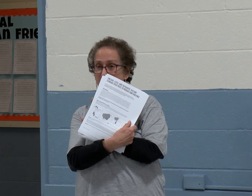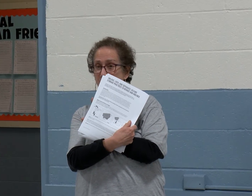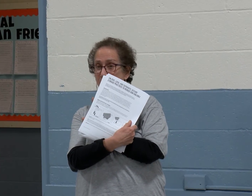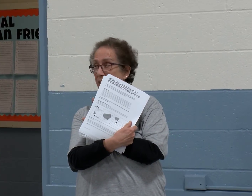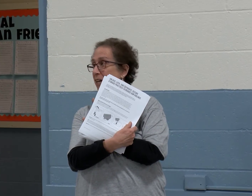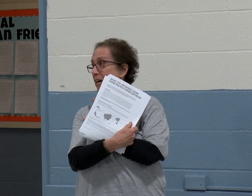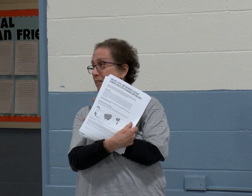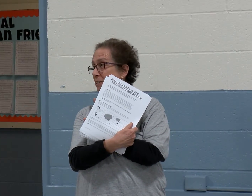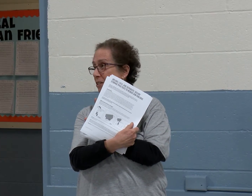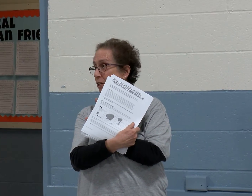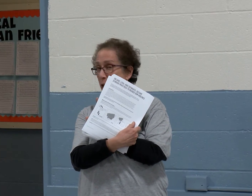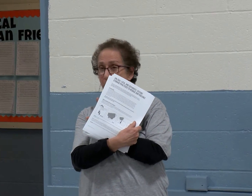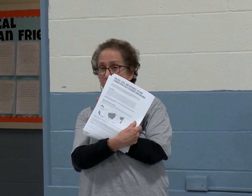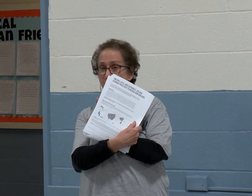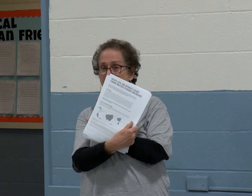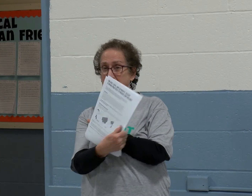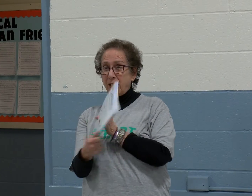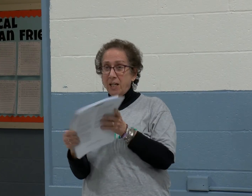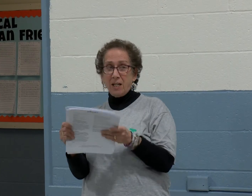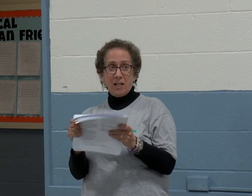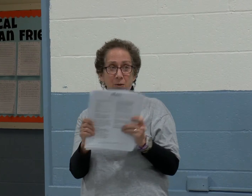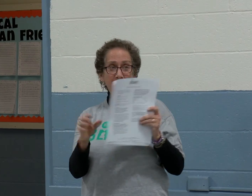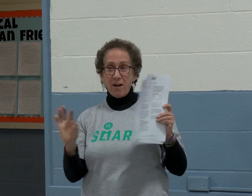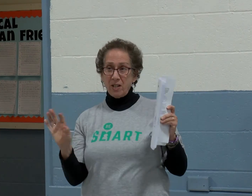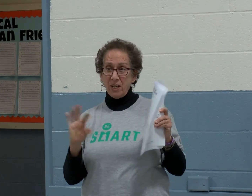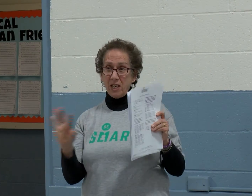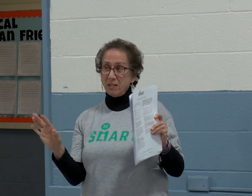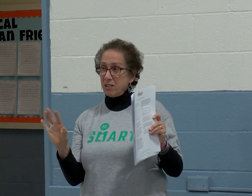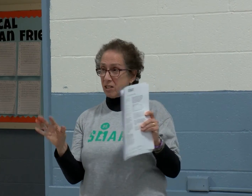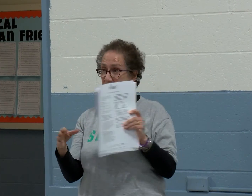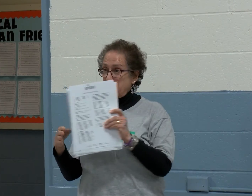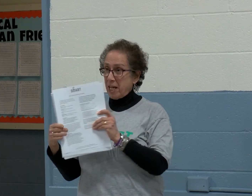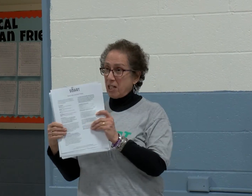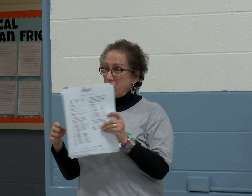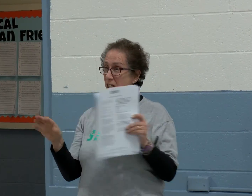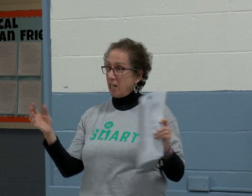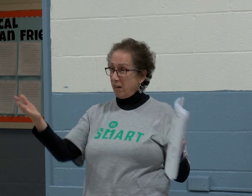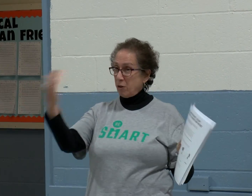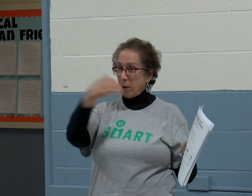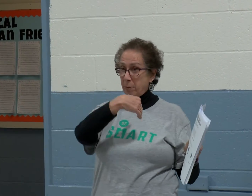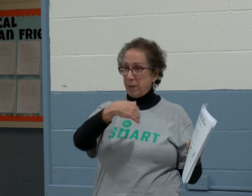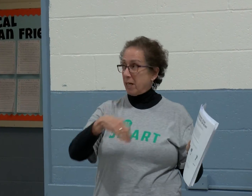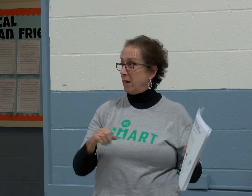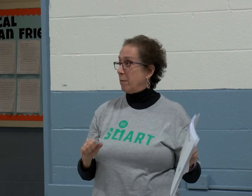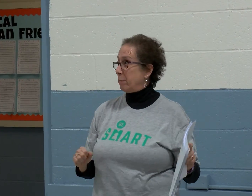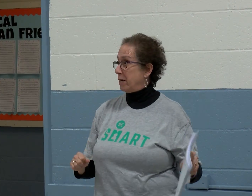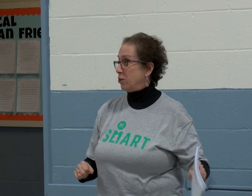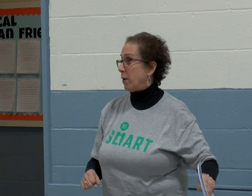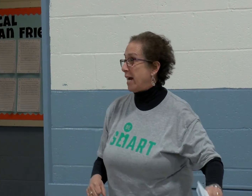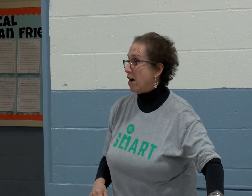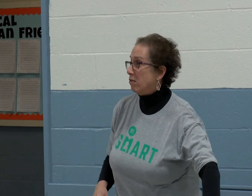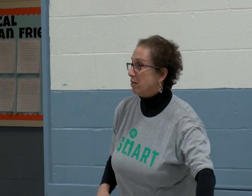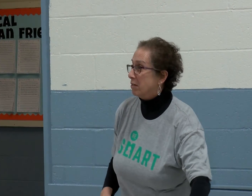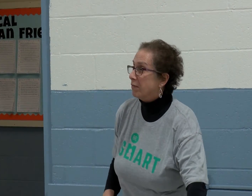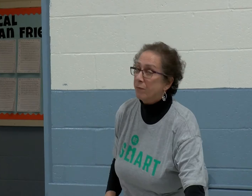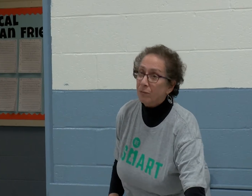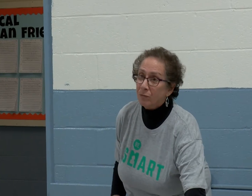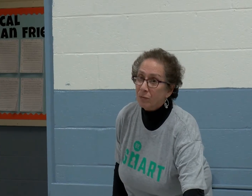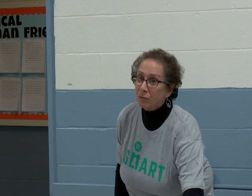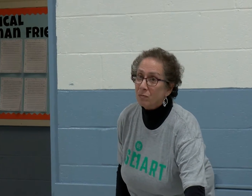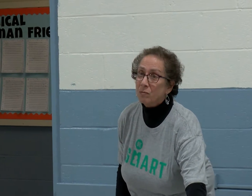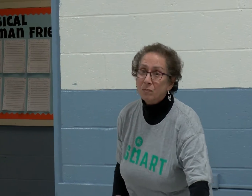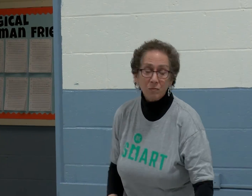about securing guns appropriately. We have it in English and Spanish. If you want to pick it up on your way out.